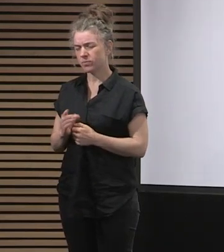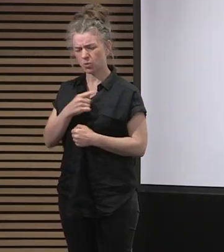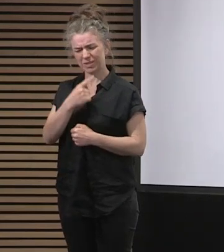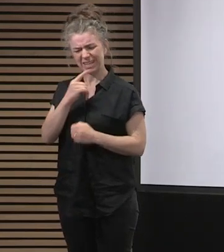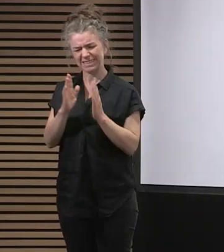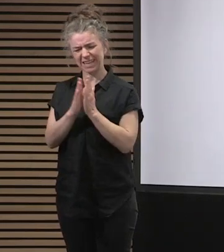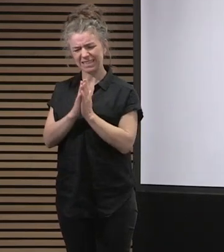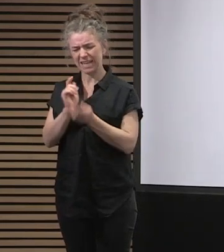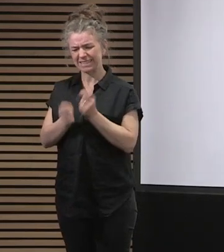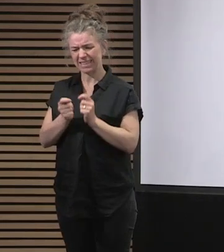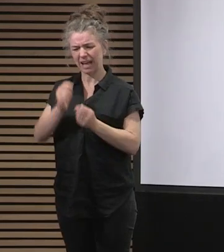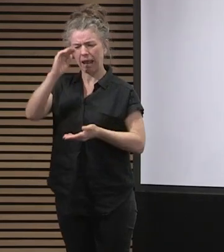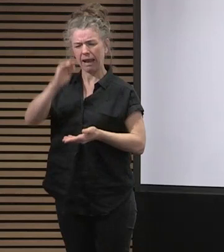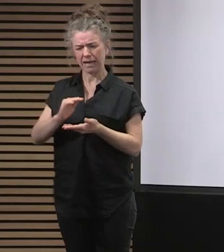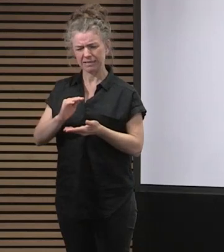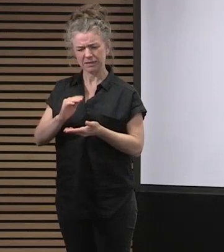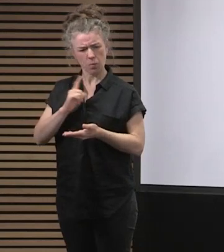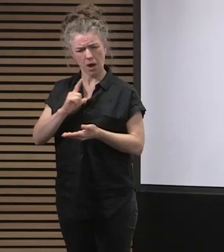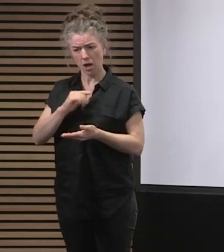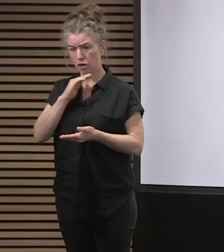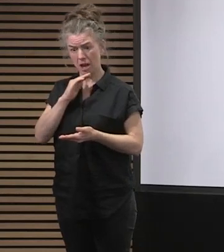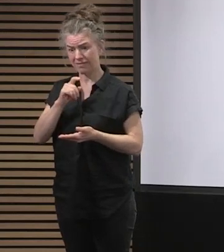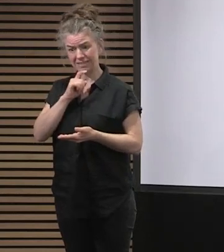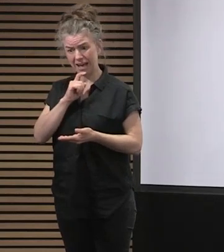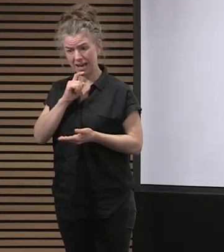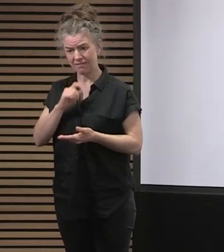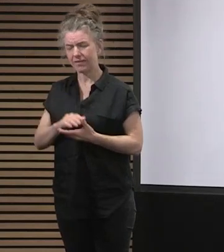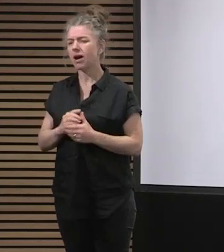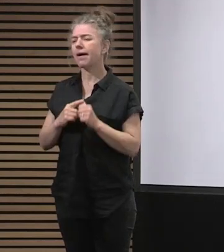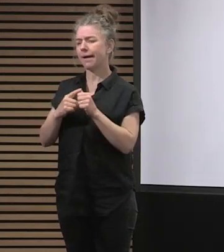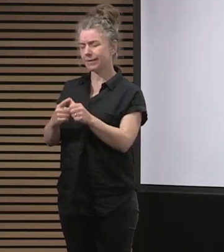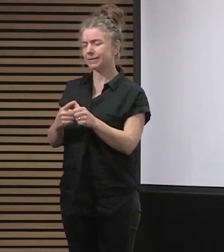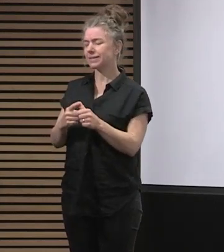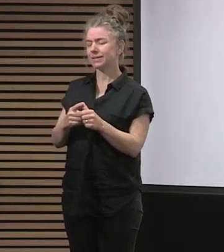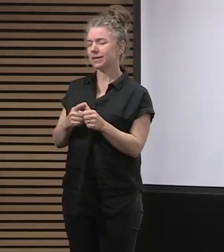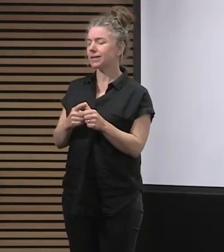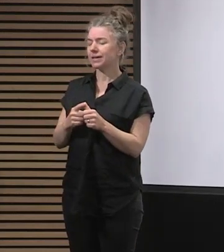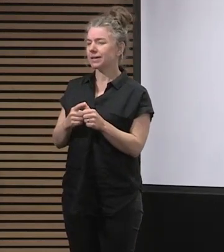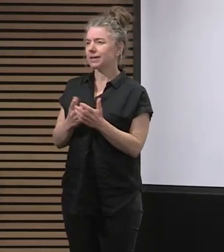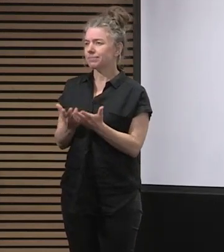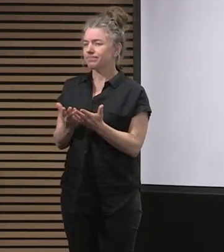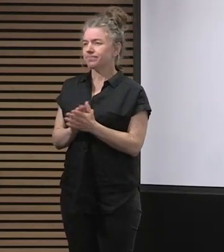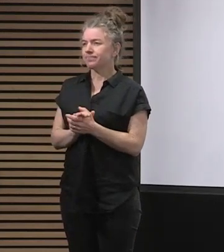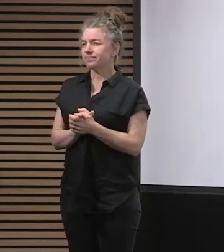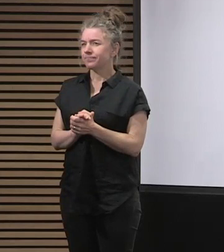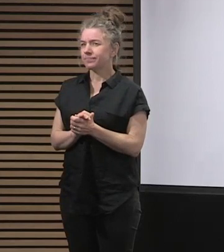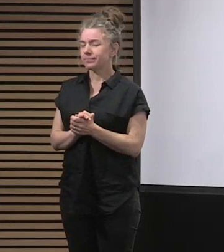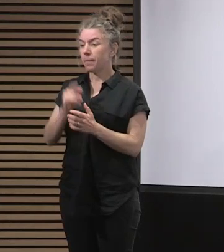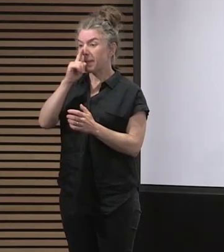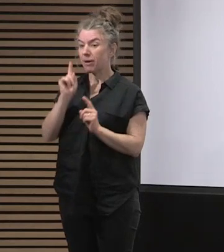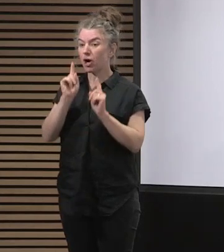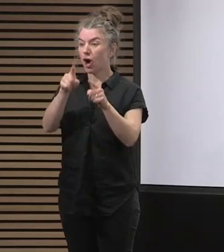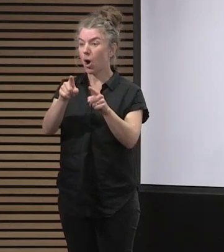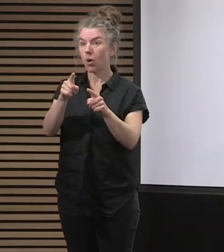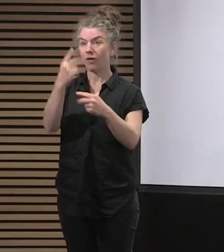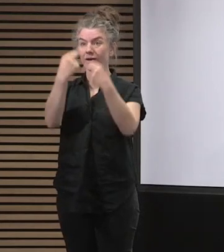it a capacity issue? It wasn't a capacity issue. There were two reasons, we think. One is that there were less people going to the community-based assessment centres